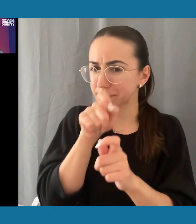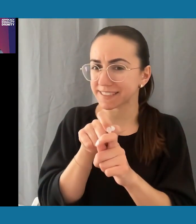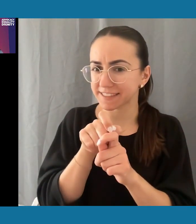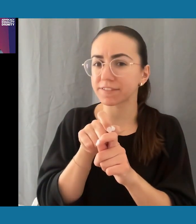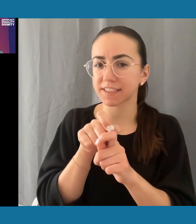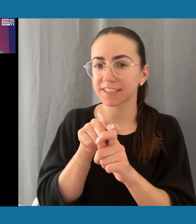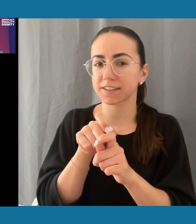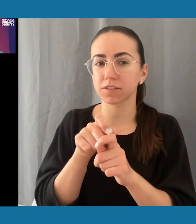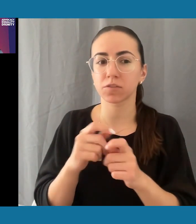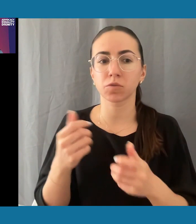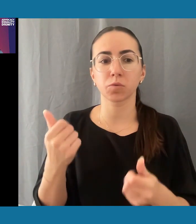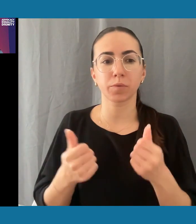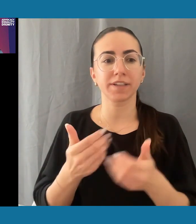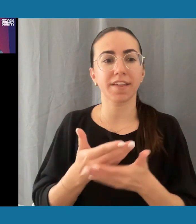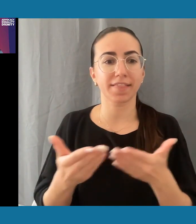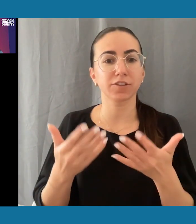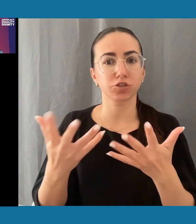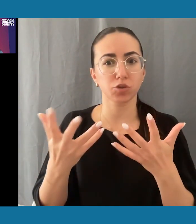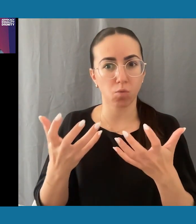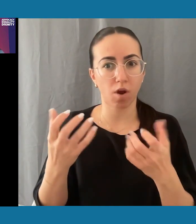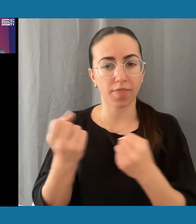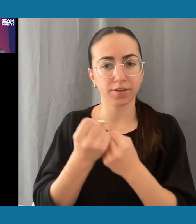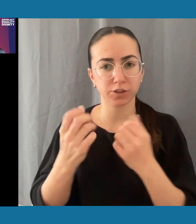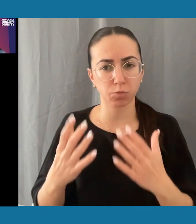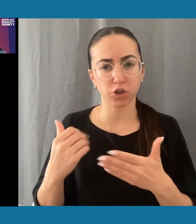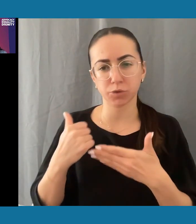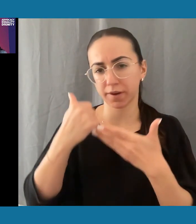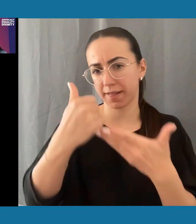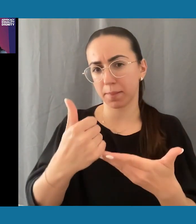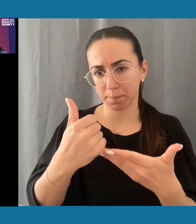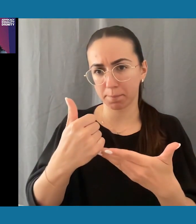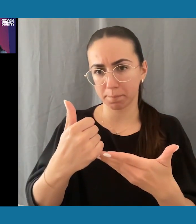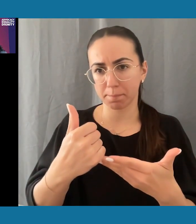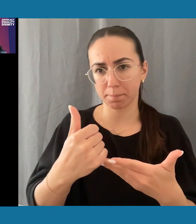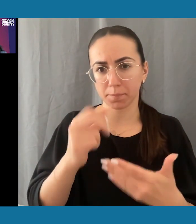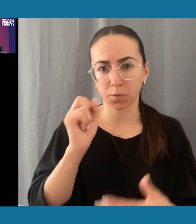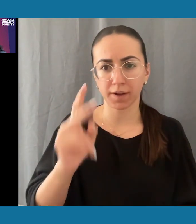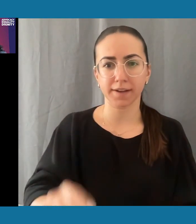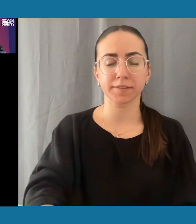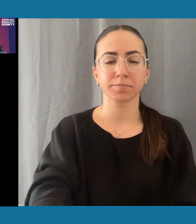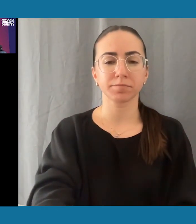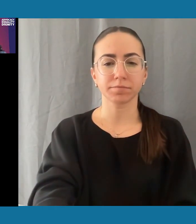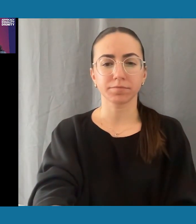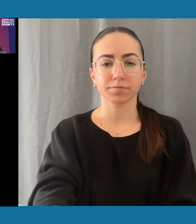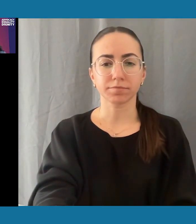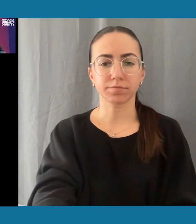where the supporter is assisting the decision maker. So